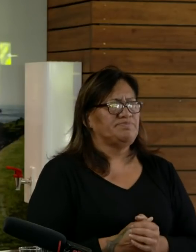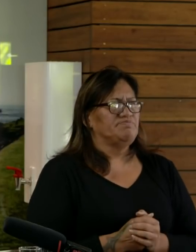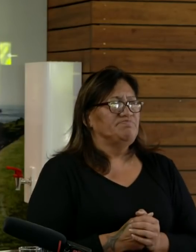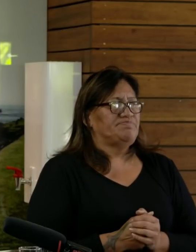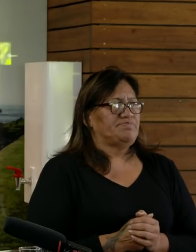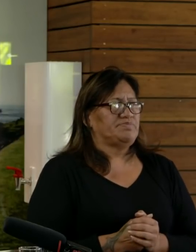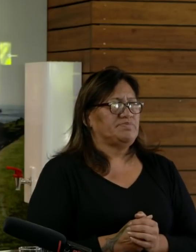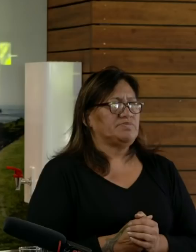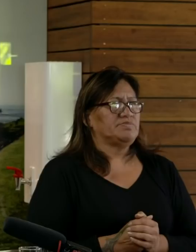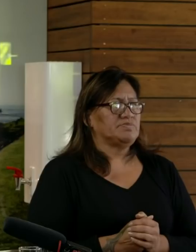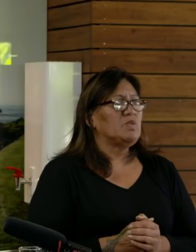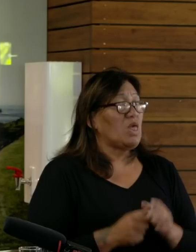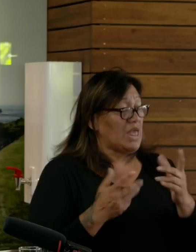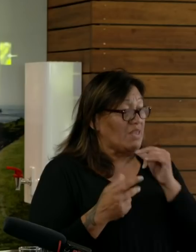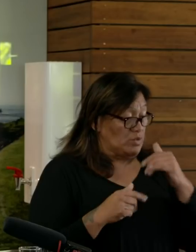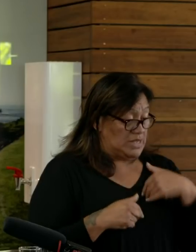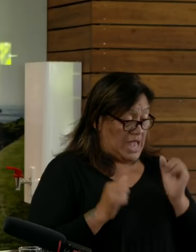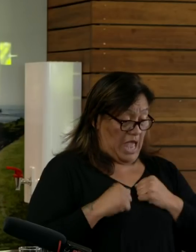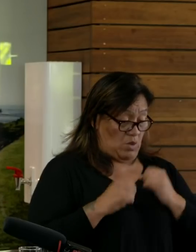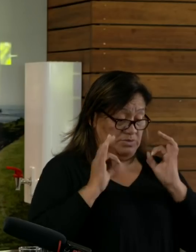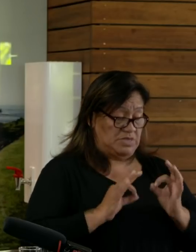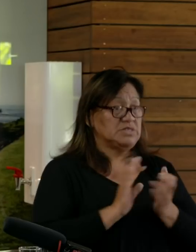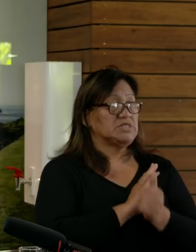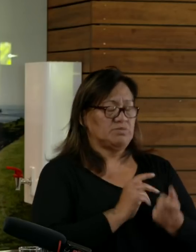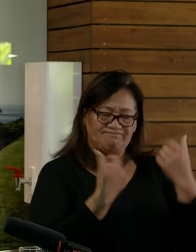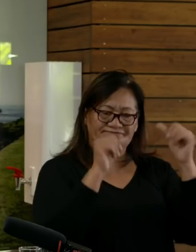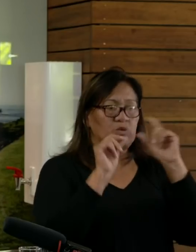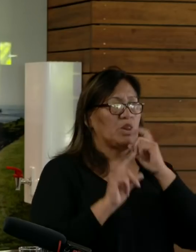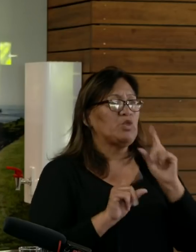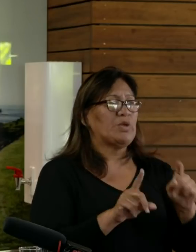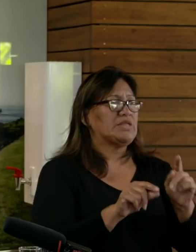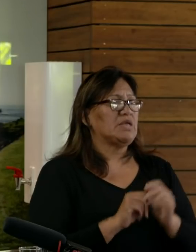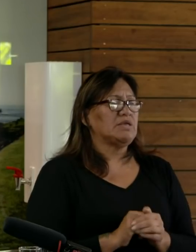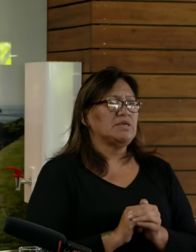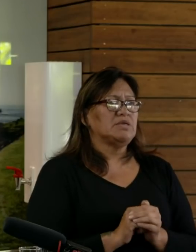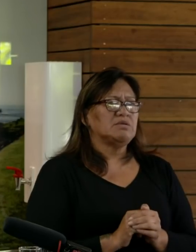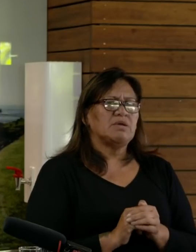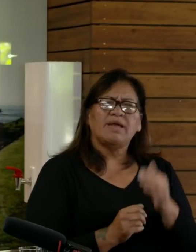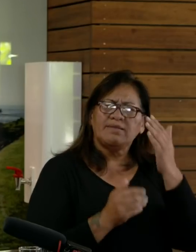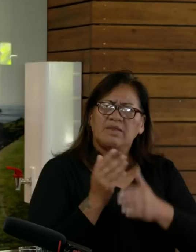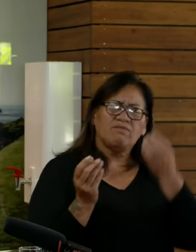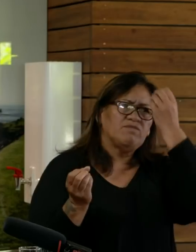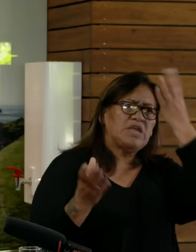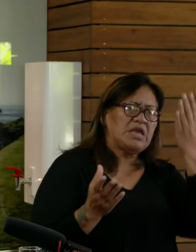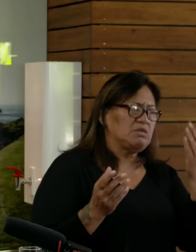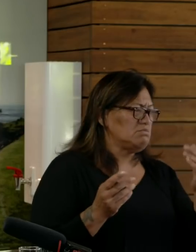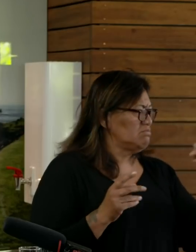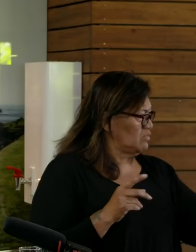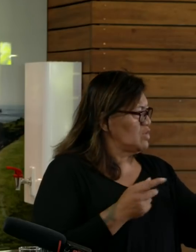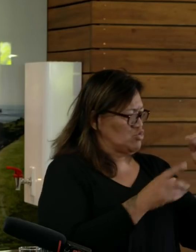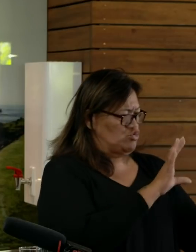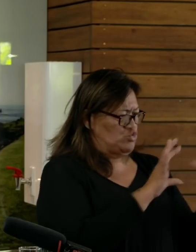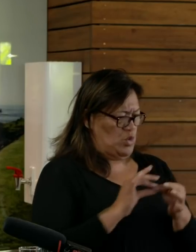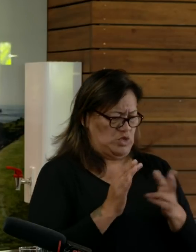We'll do this when our specialist skills are needed. It should not be forgotten that when they join the New Zealand Defence